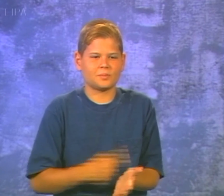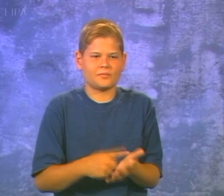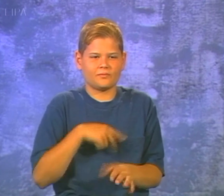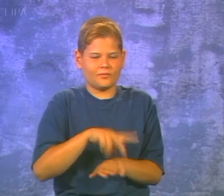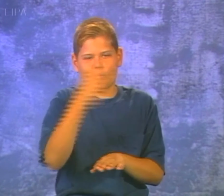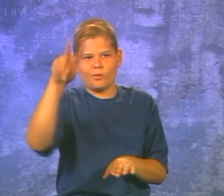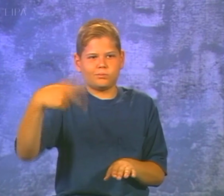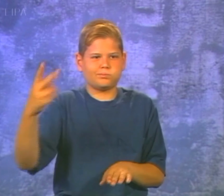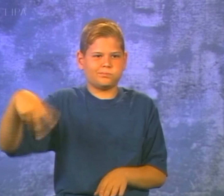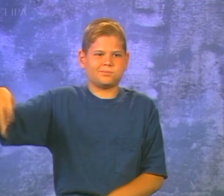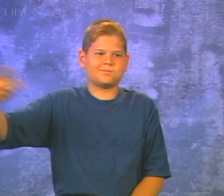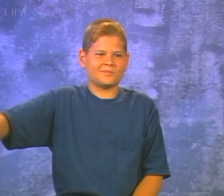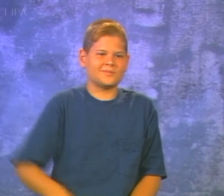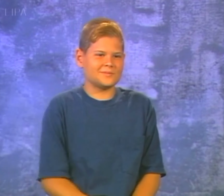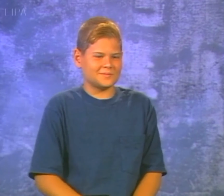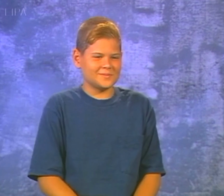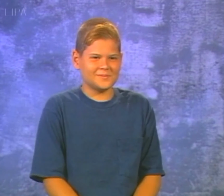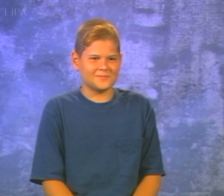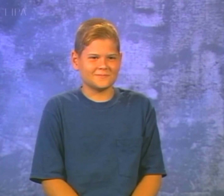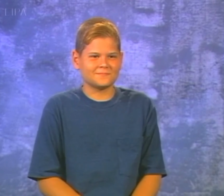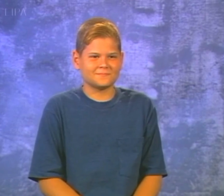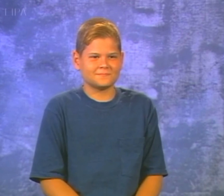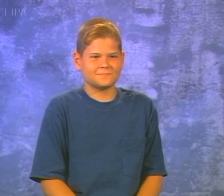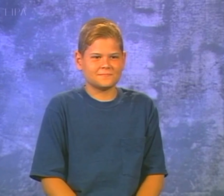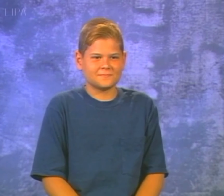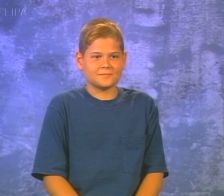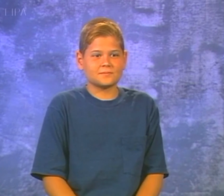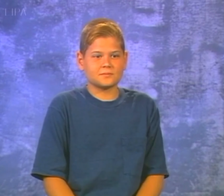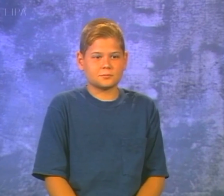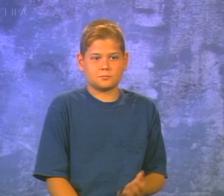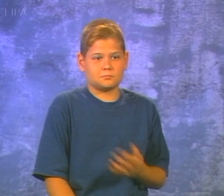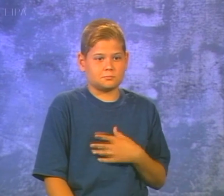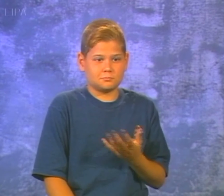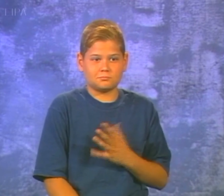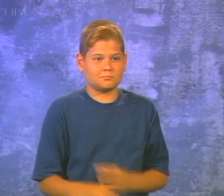It's a straight downhill. It makes it a lot more fun. I've definitely fallen a few times.